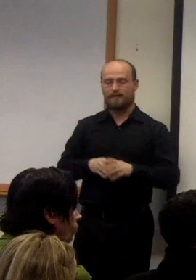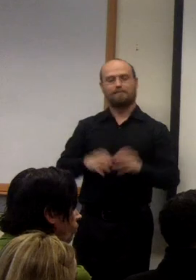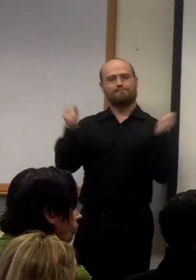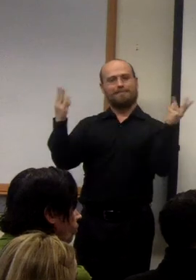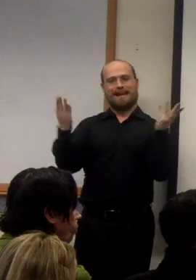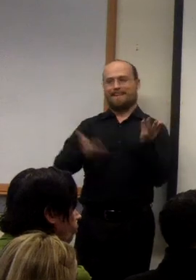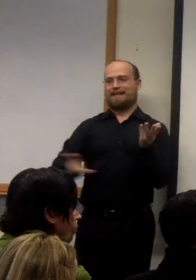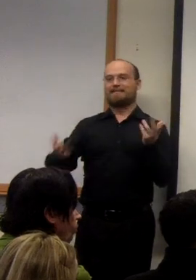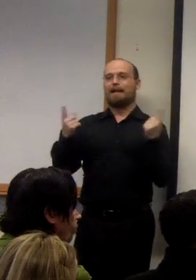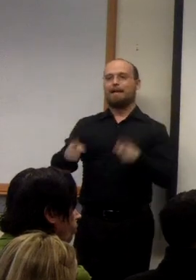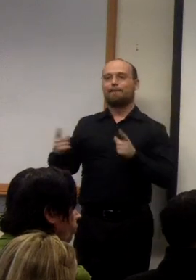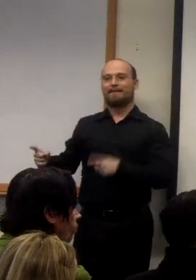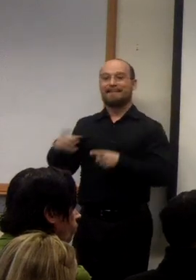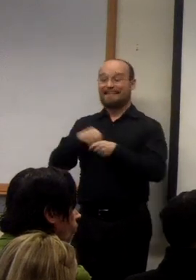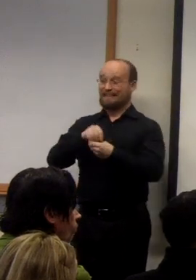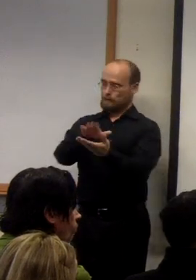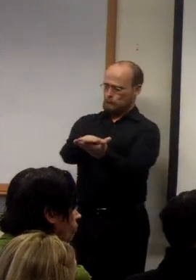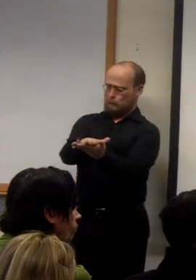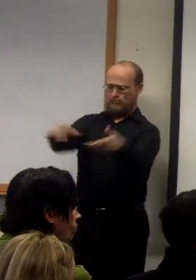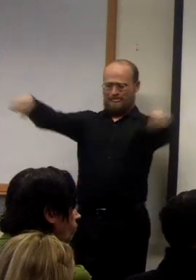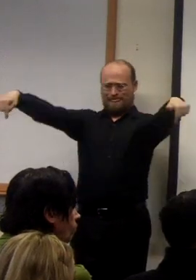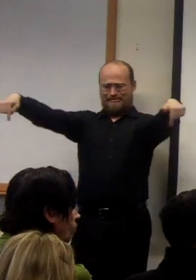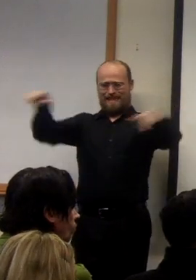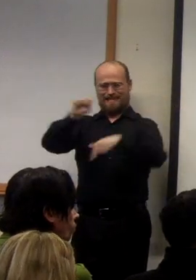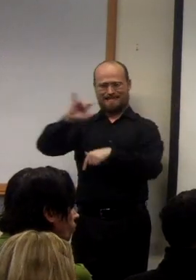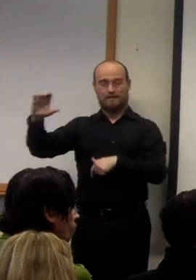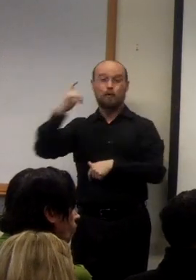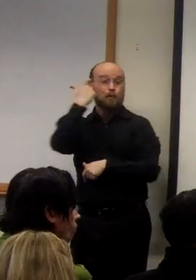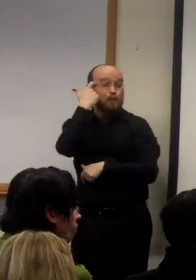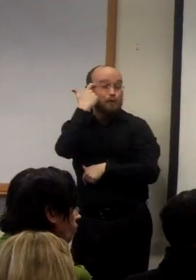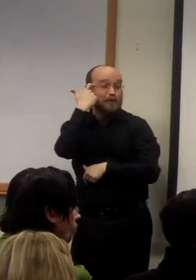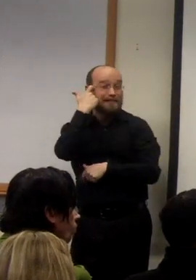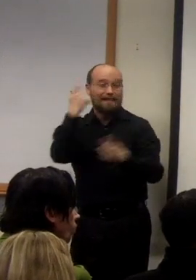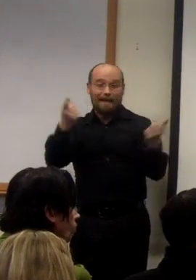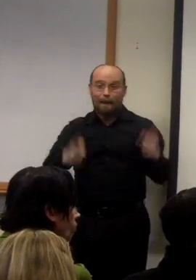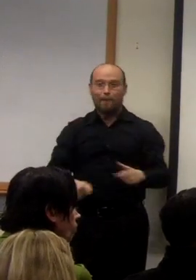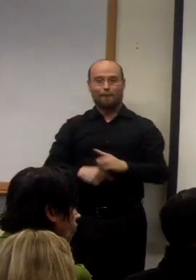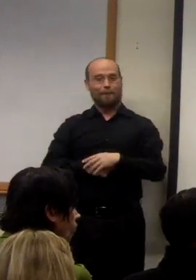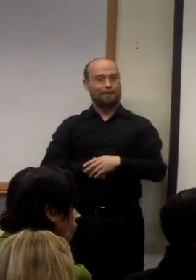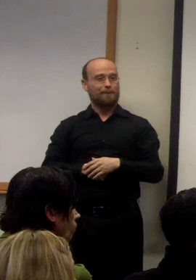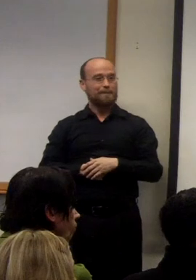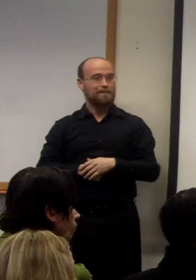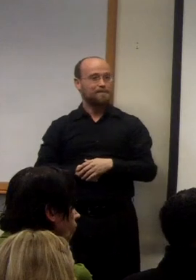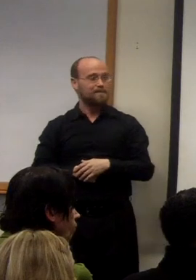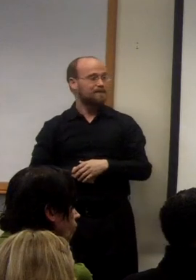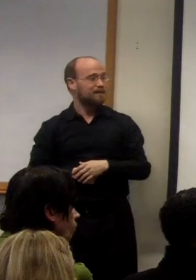happening right here. So many things happening in this school just recently, right?